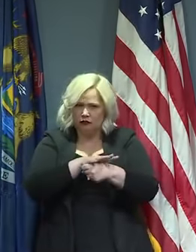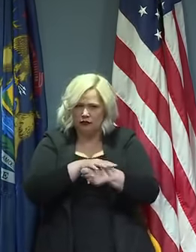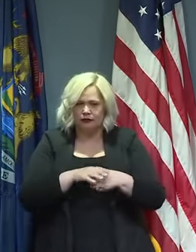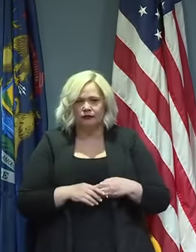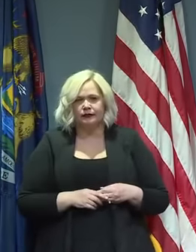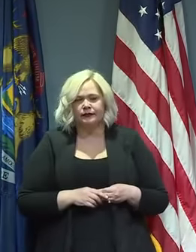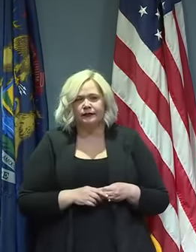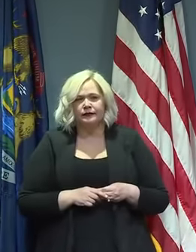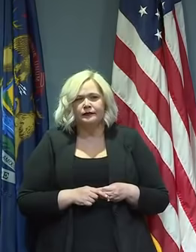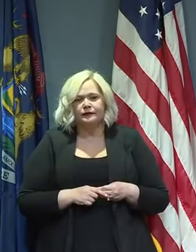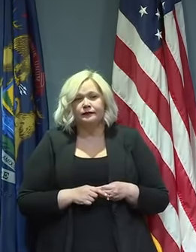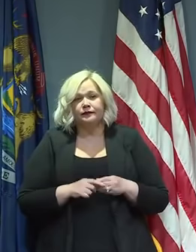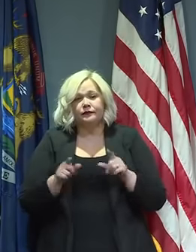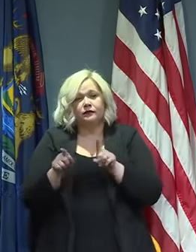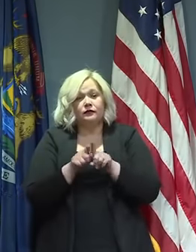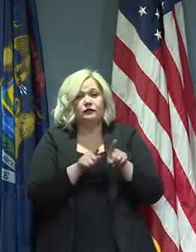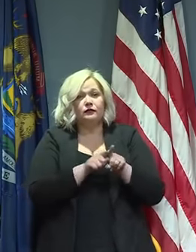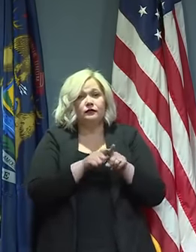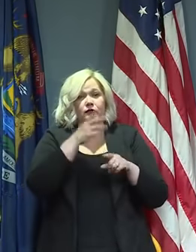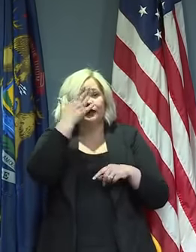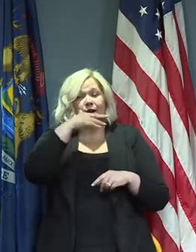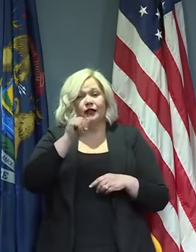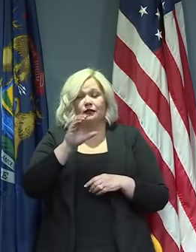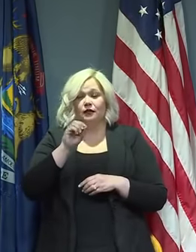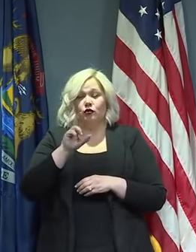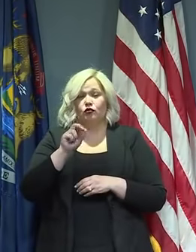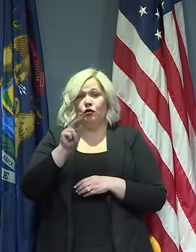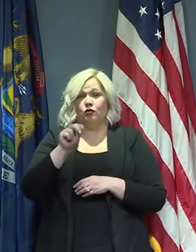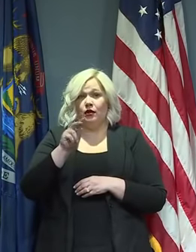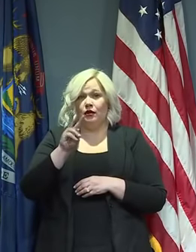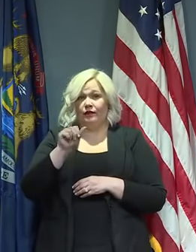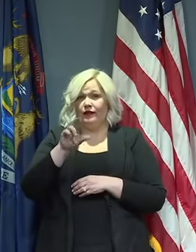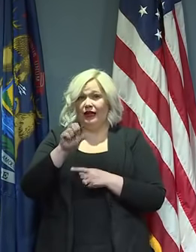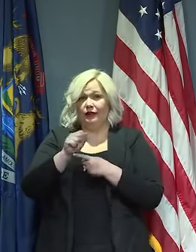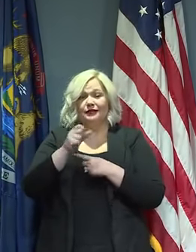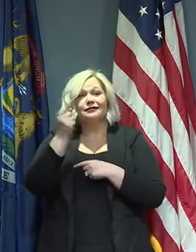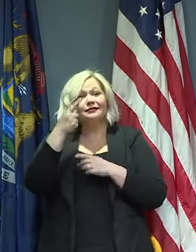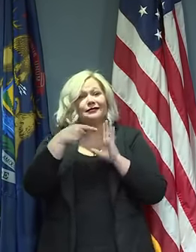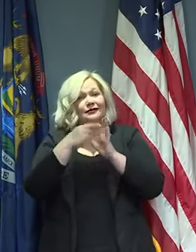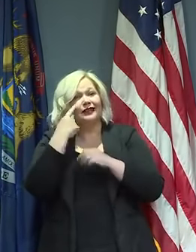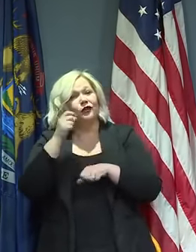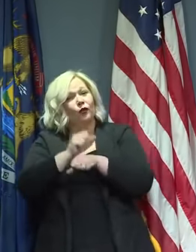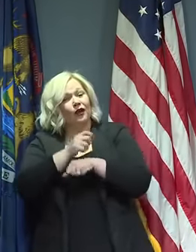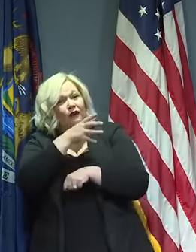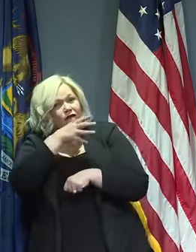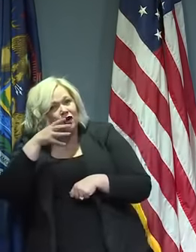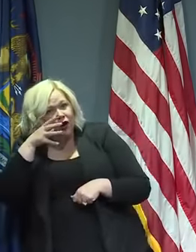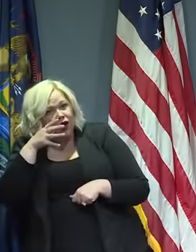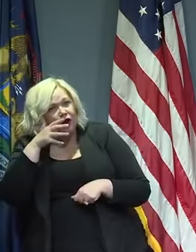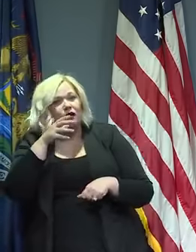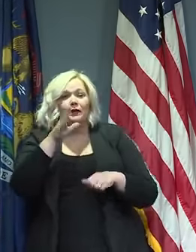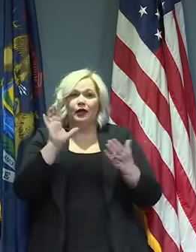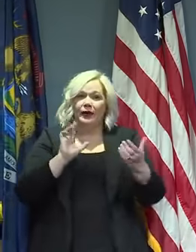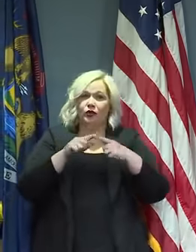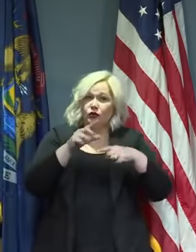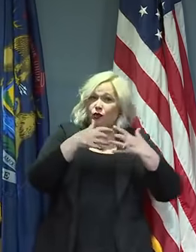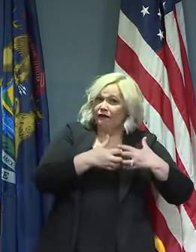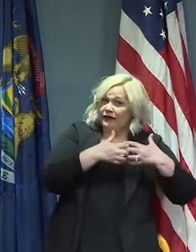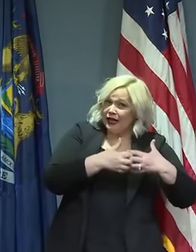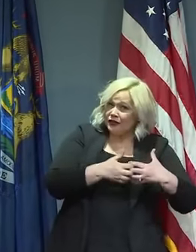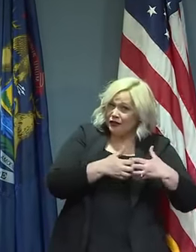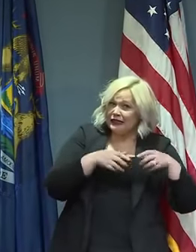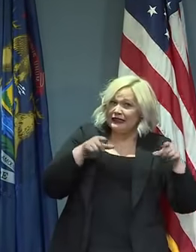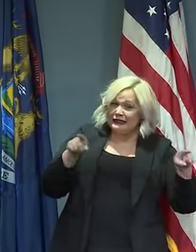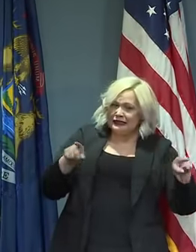Similarly, because the risk of the virus is different, for example, if you work on a farm or in a factory, we have divided